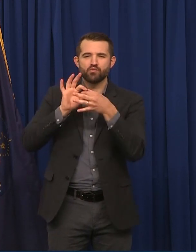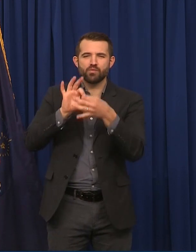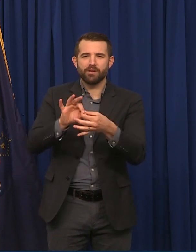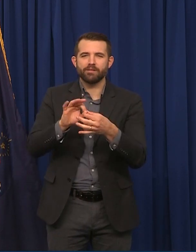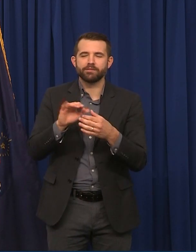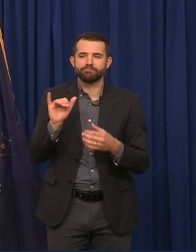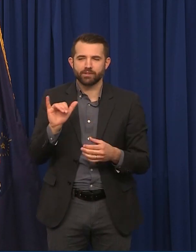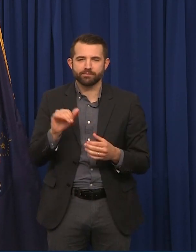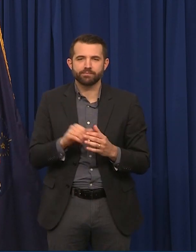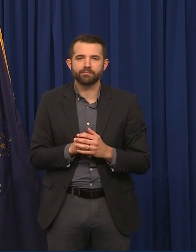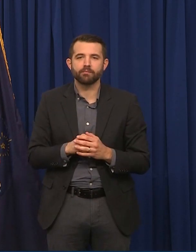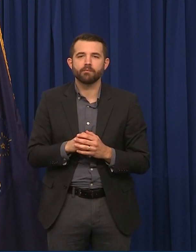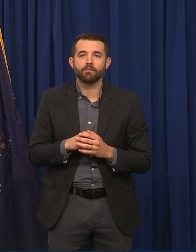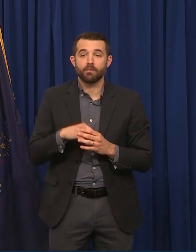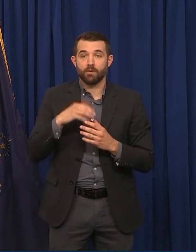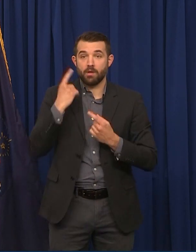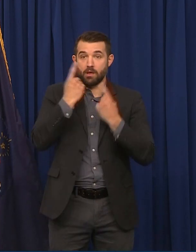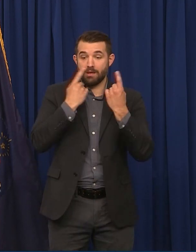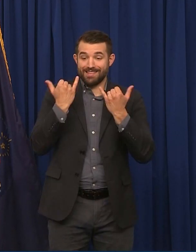the times that we are in.